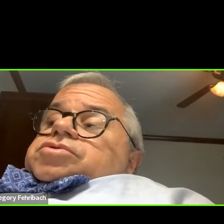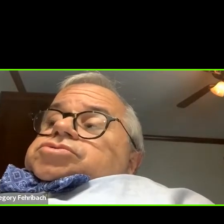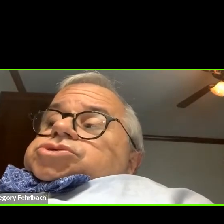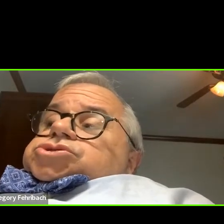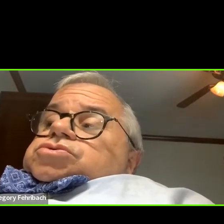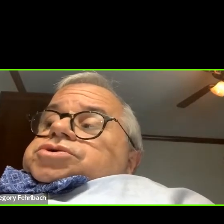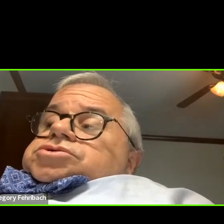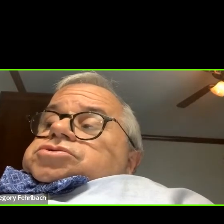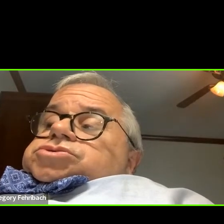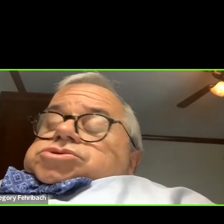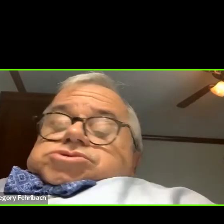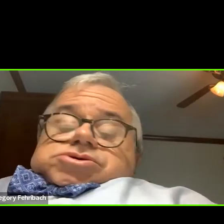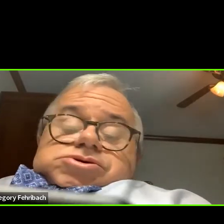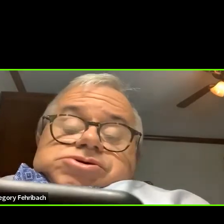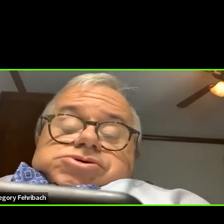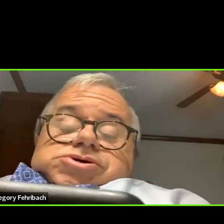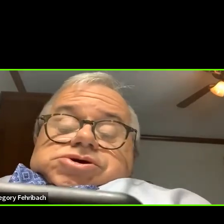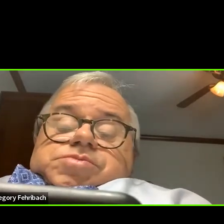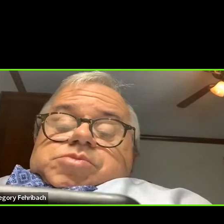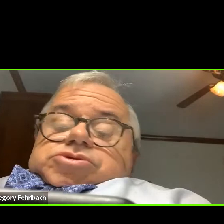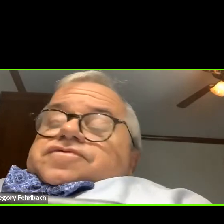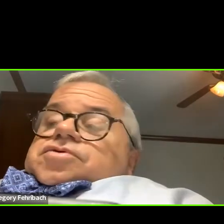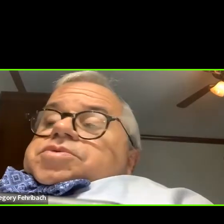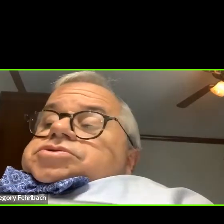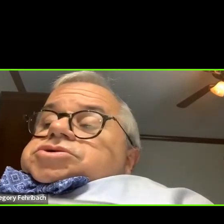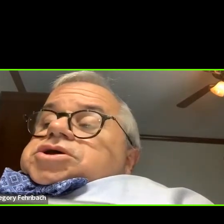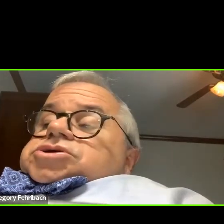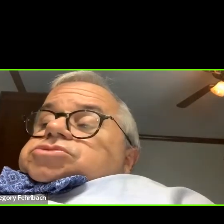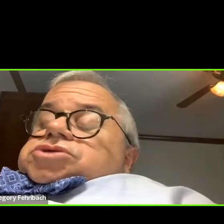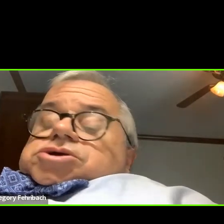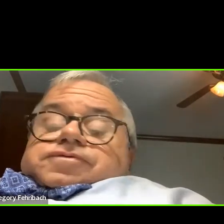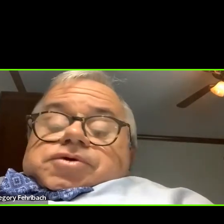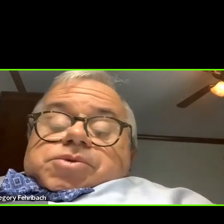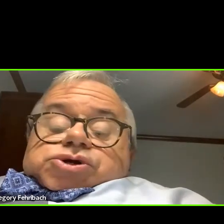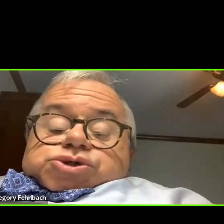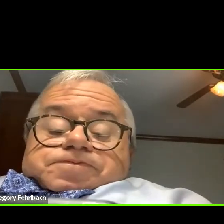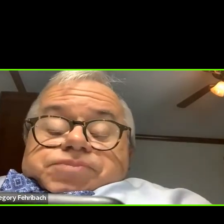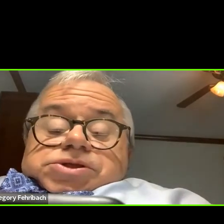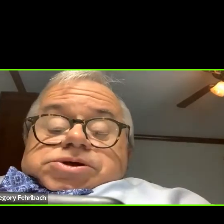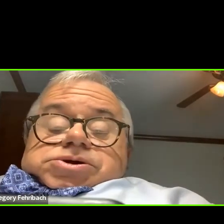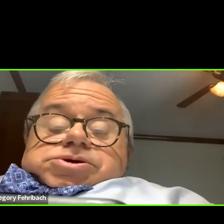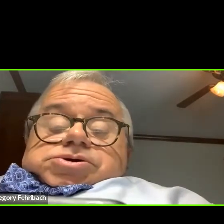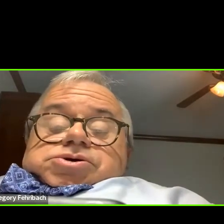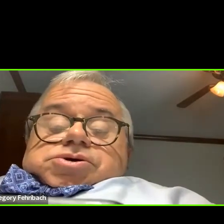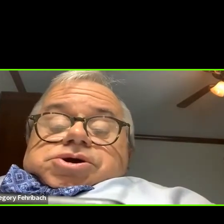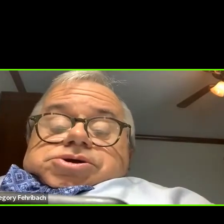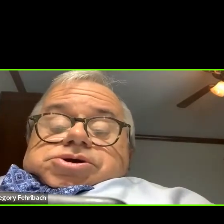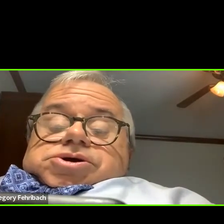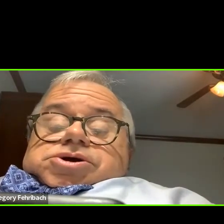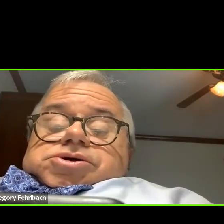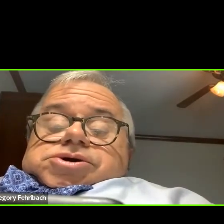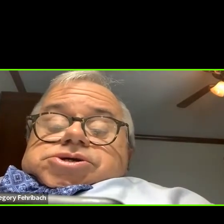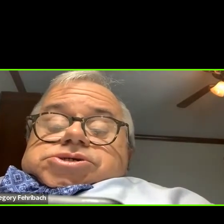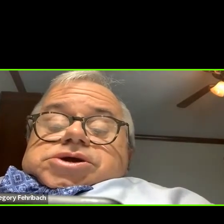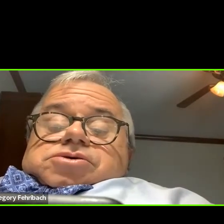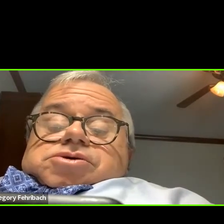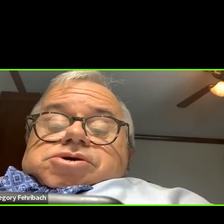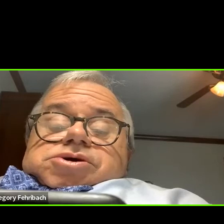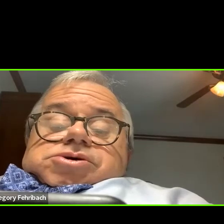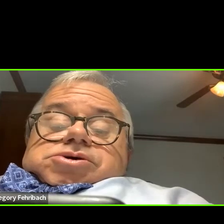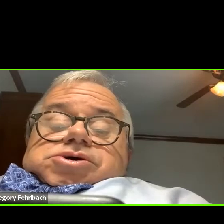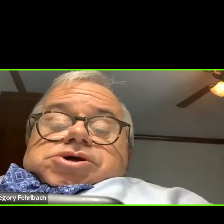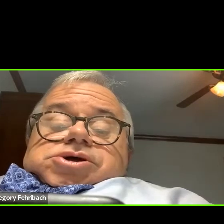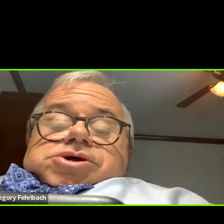welcome everyone who just joined and those that have been with us for a bit today. So thank you very much. All right. It is